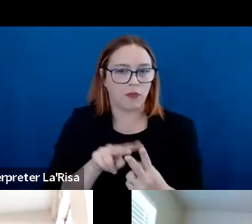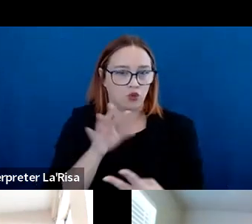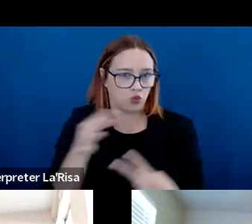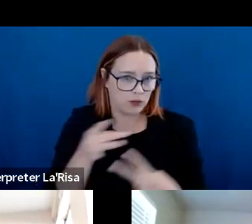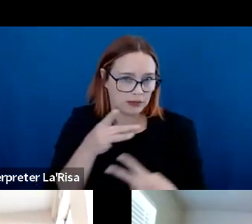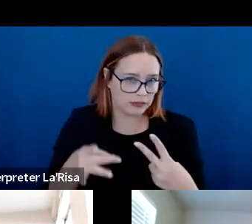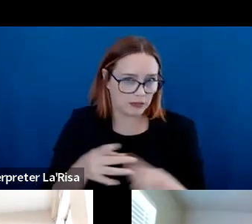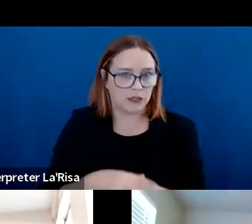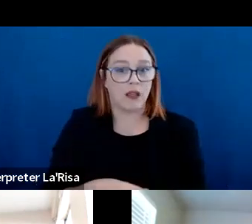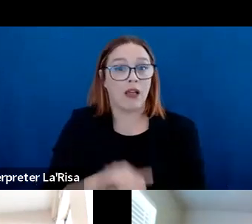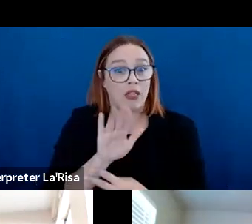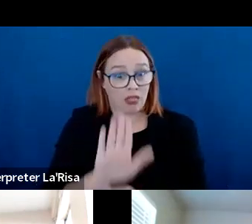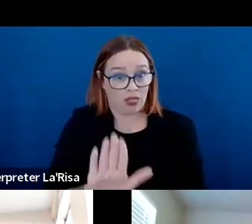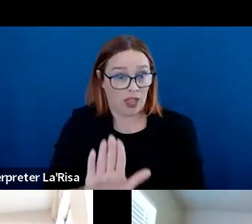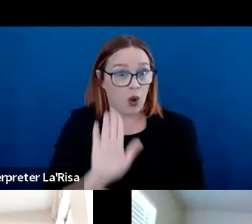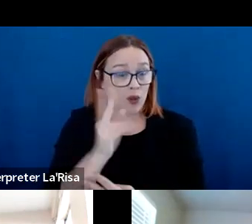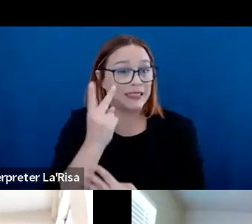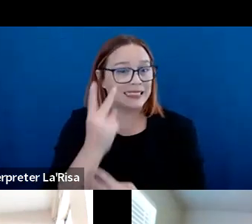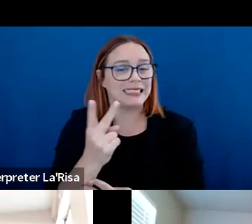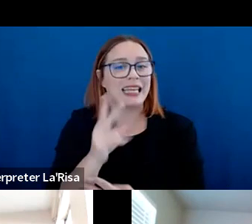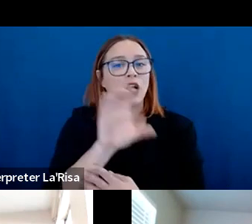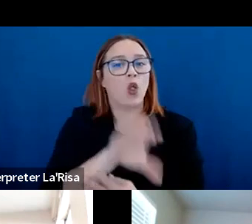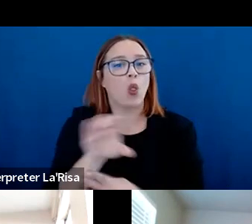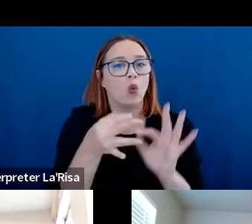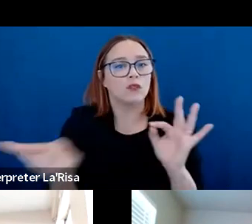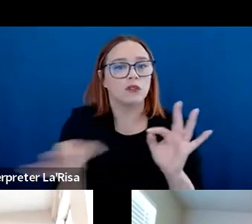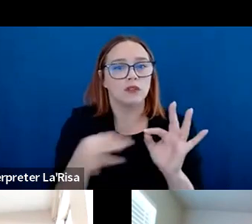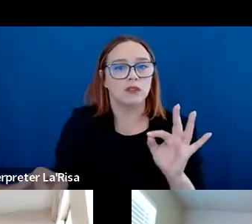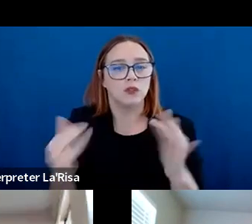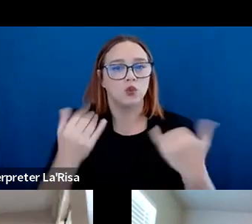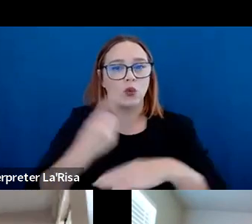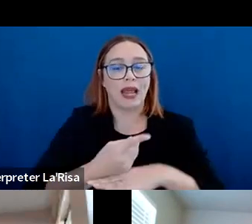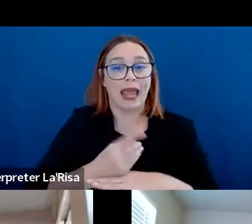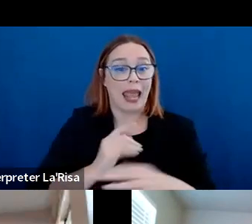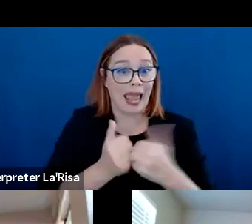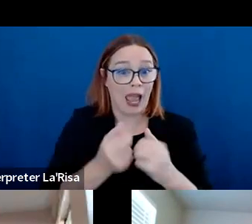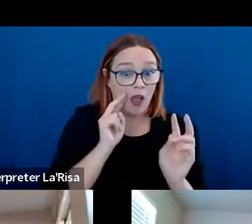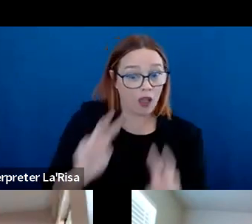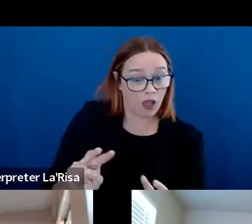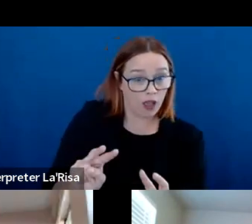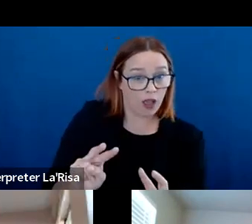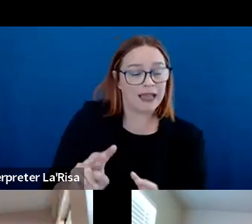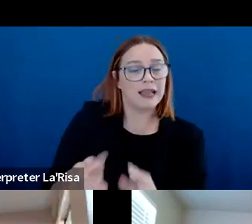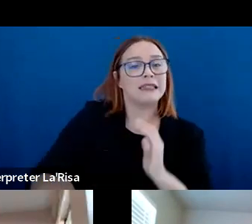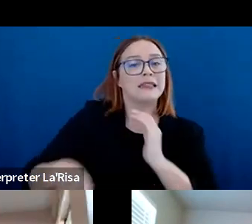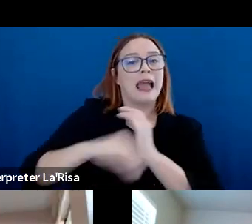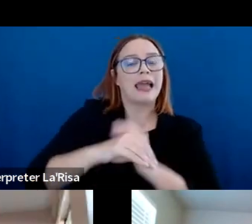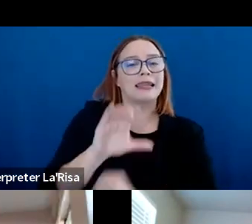where you will find the closed captioning for today's session. You can view the captioning by selecting the CC tab on the menu